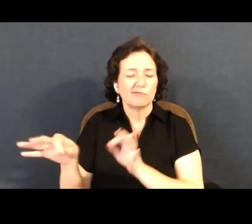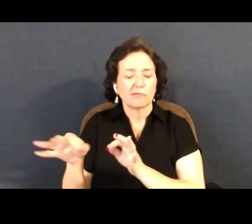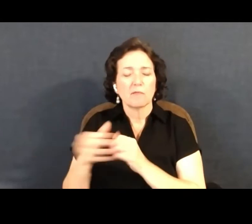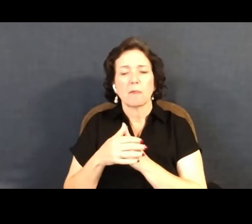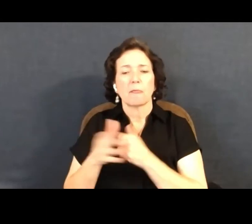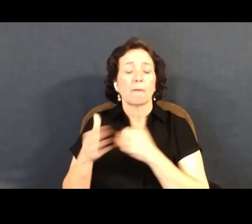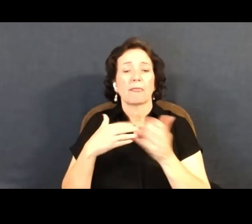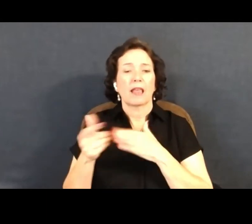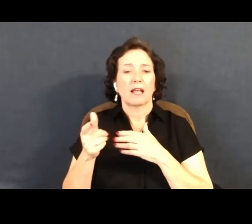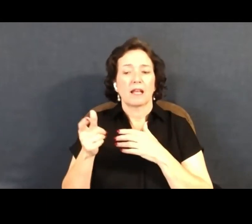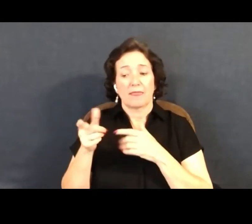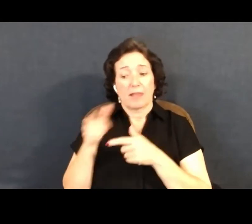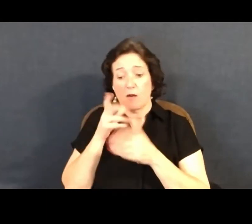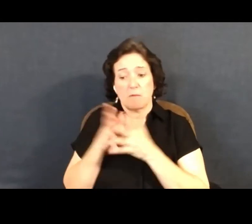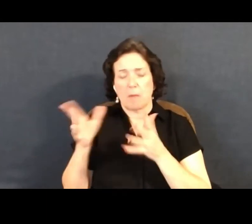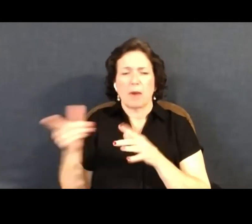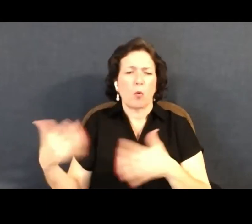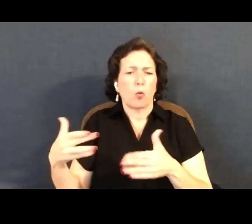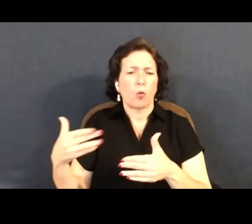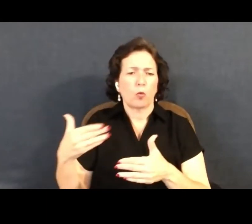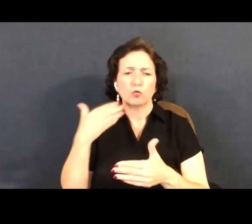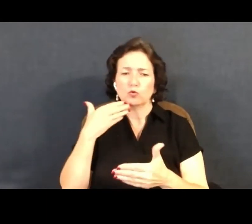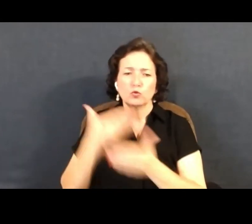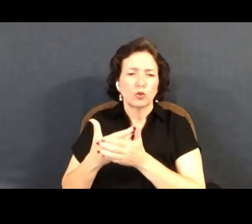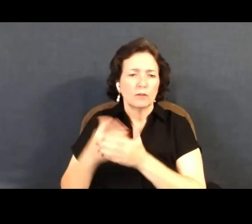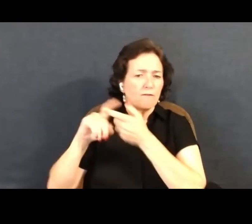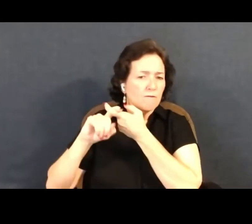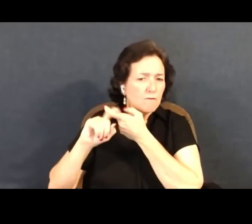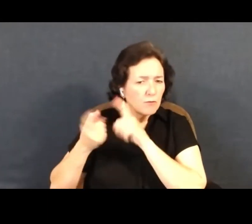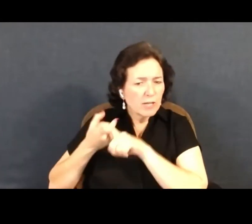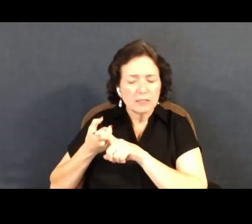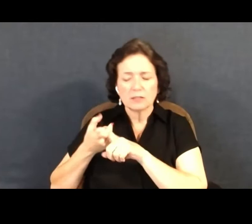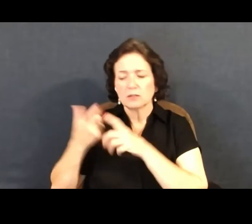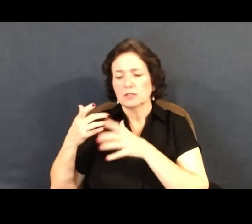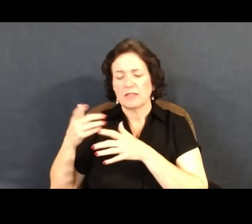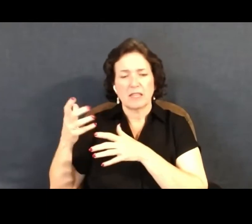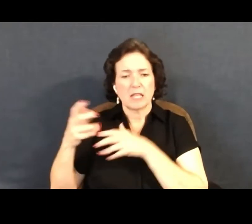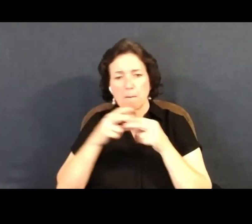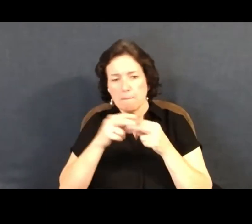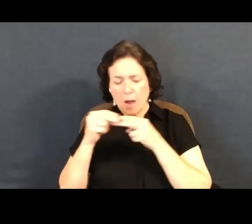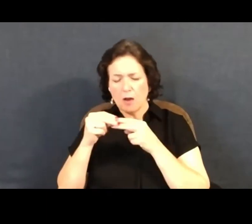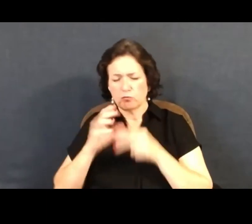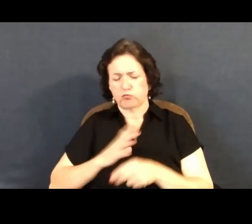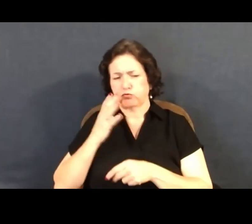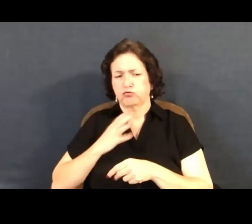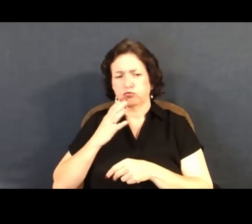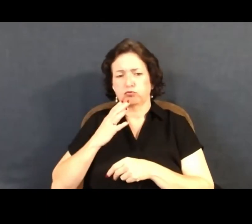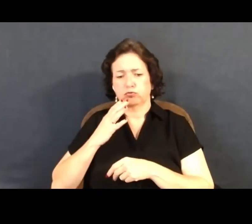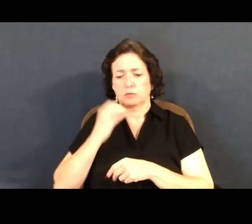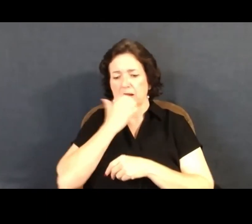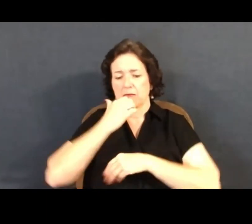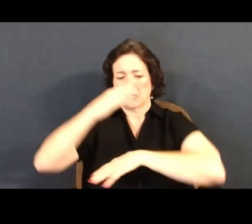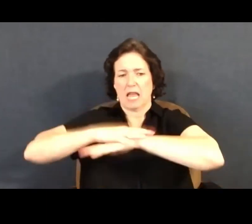don't have much, but they have good friends. And they have borrowed a fine tablecloth. They've borrowed rich